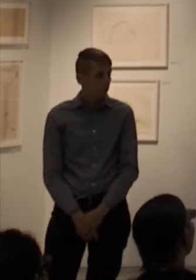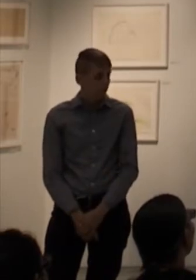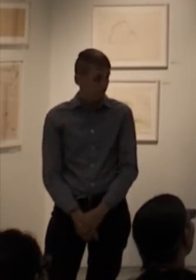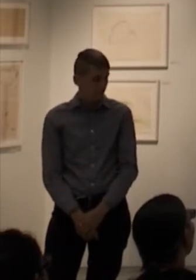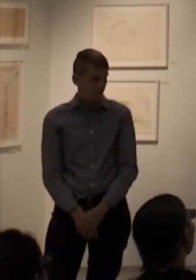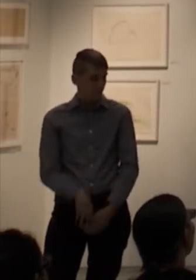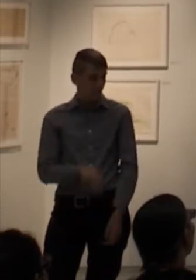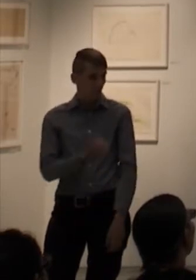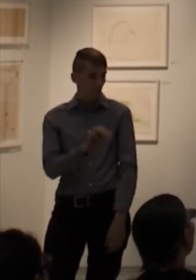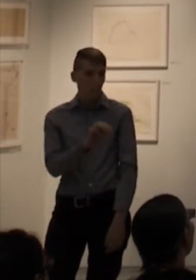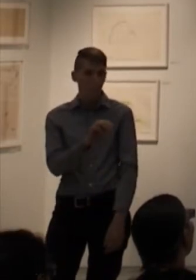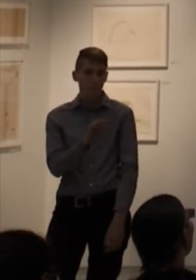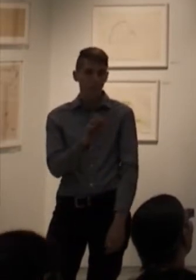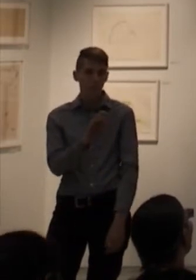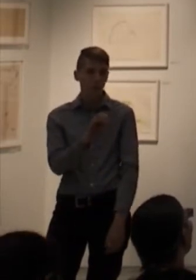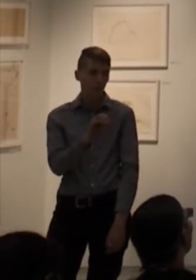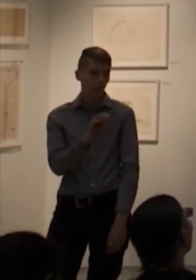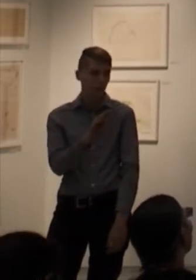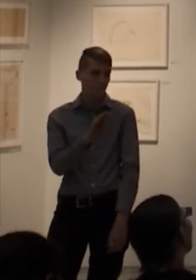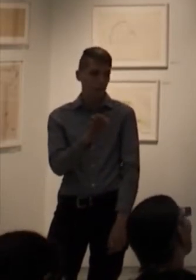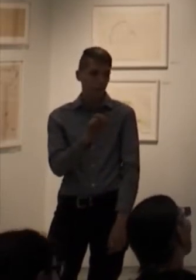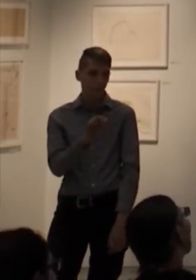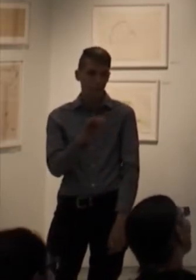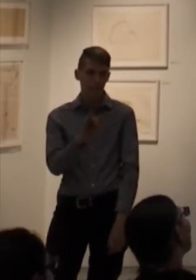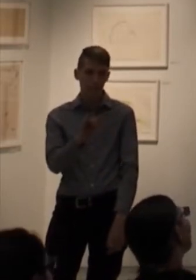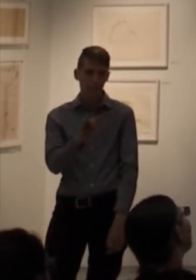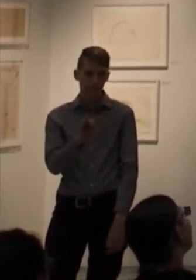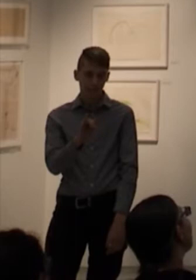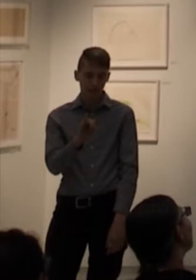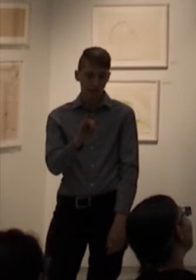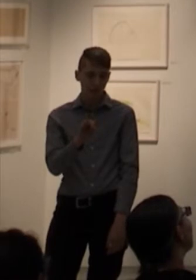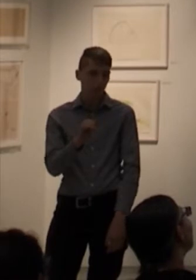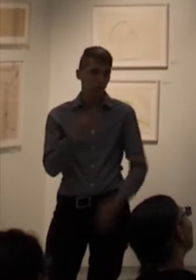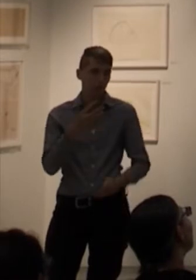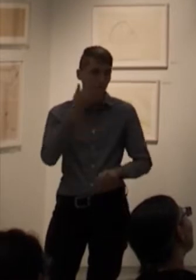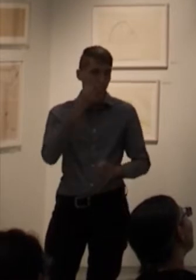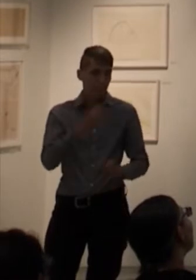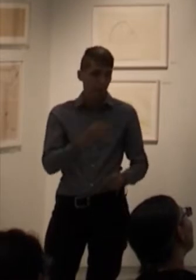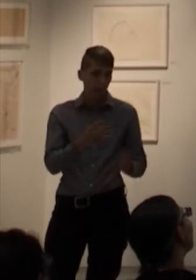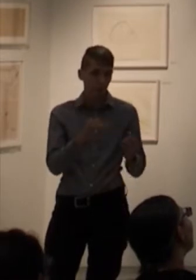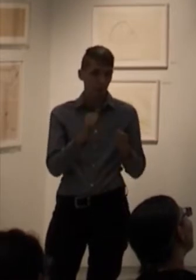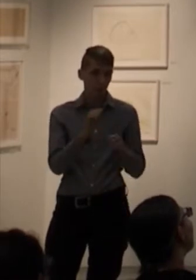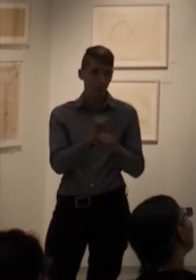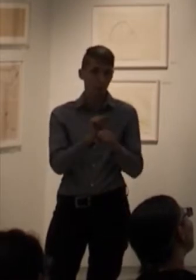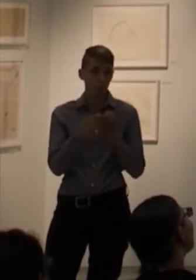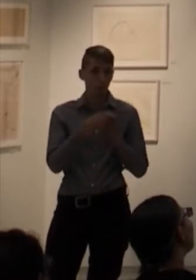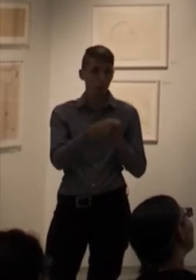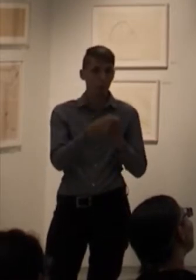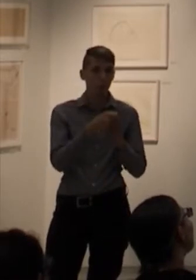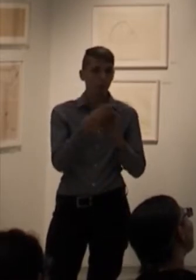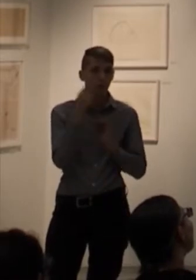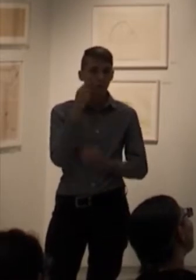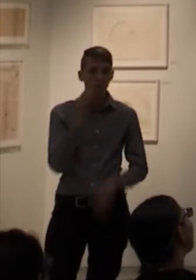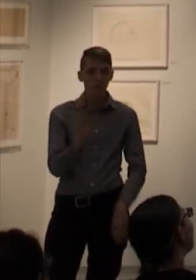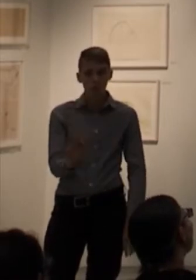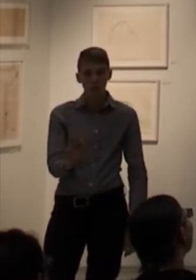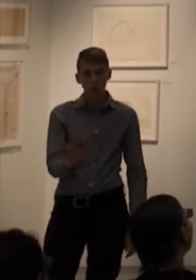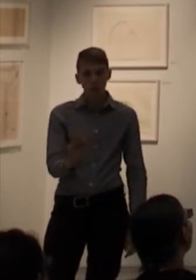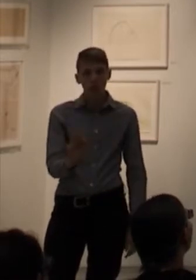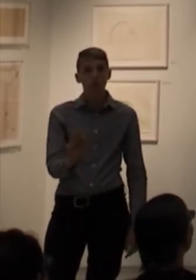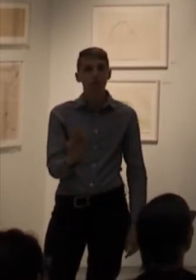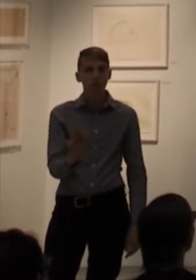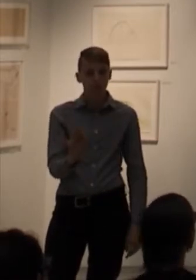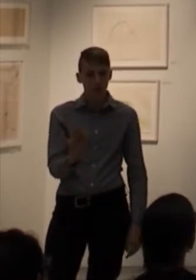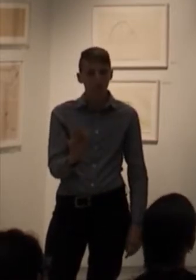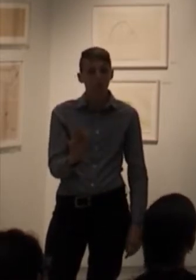Mario Bellini, after I decided I wanted to work with him in terms of our furniture, one of the